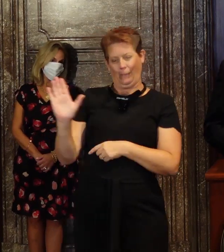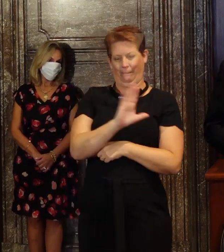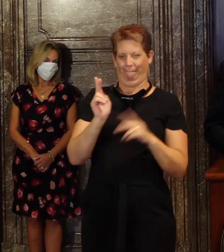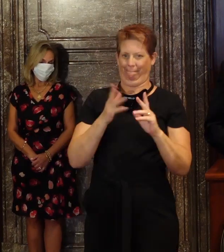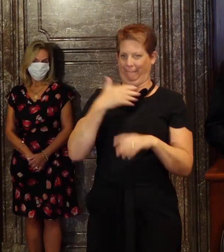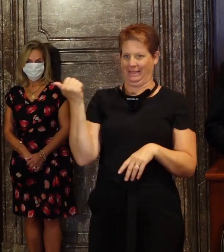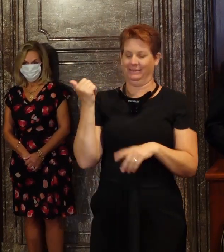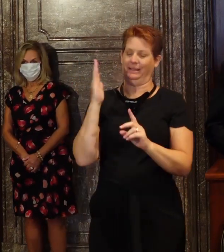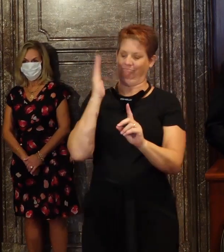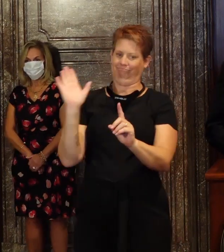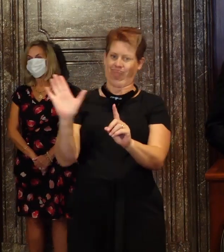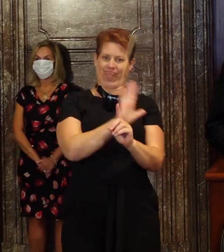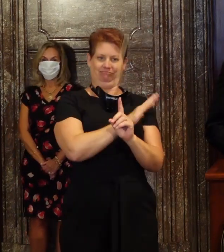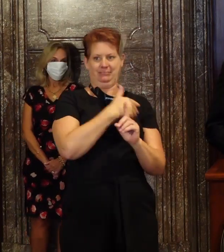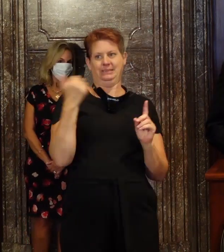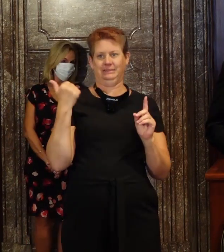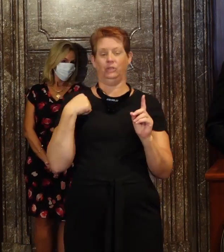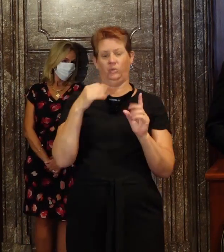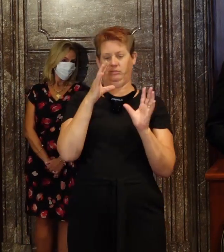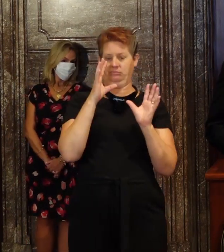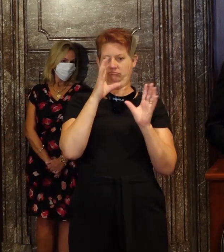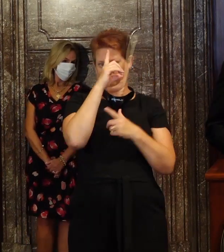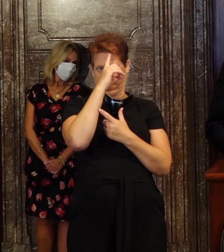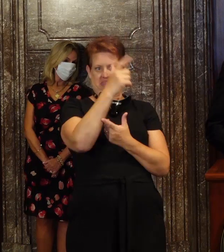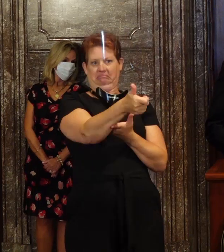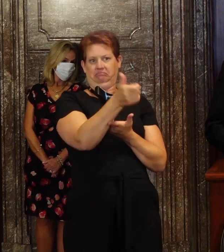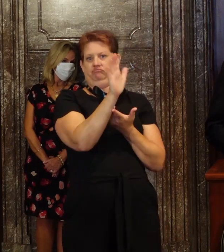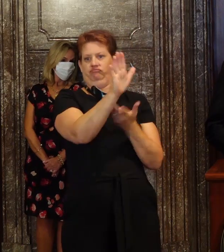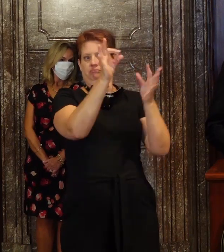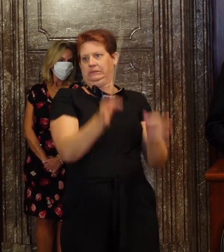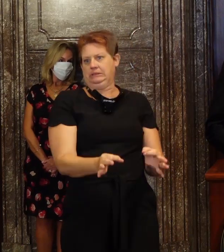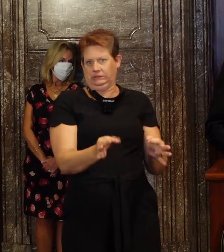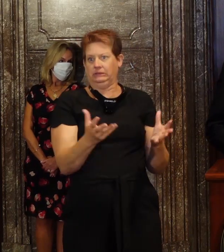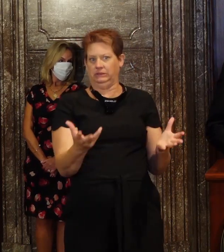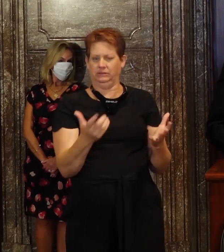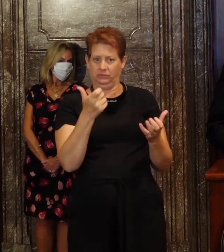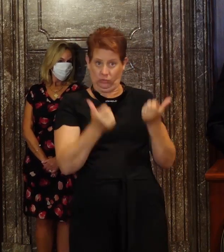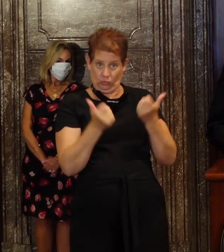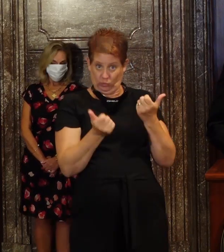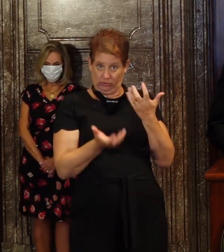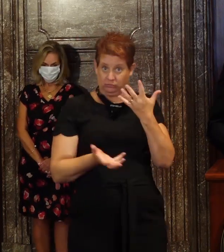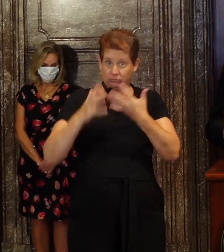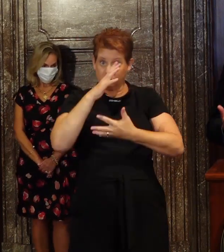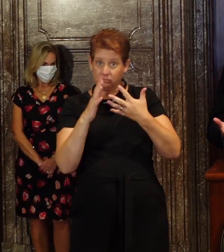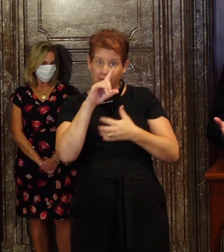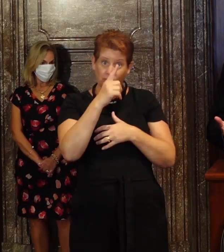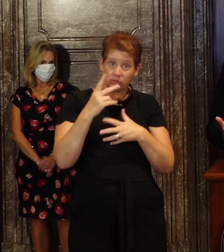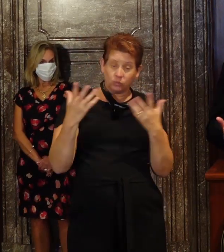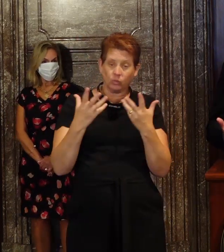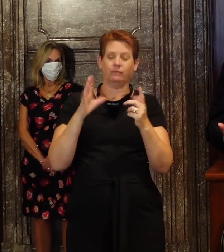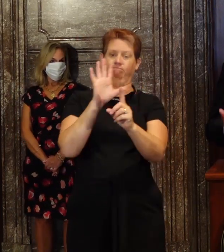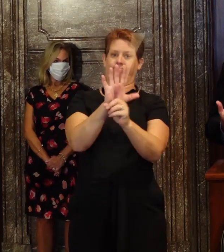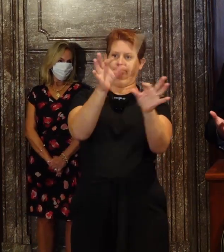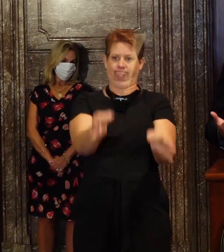their situations the best, and so we would defer to the nursing homes to determine what line of priority. We just want it, this, like